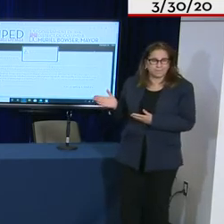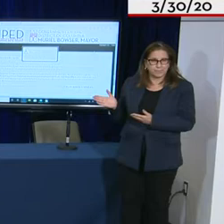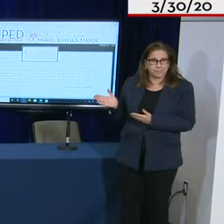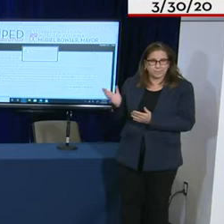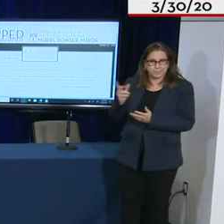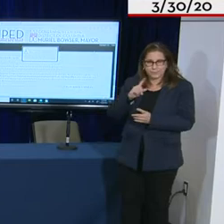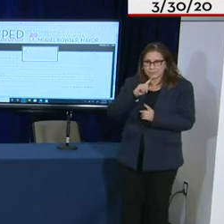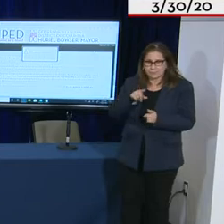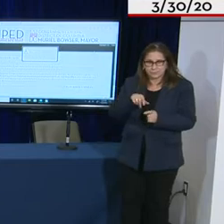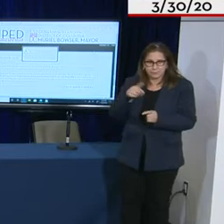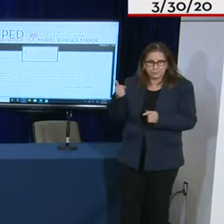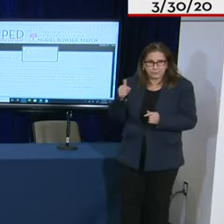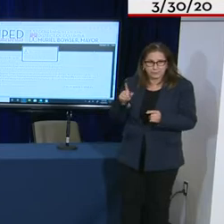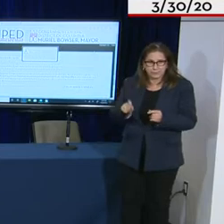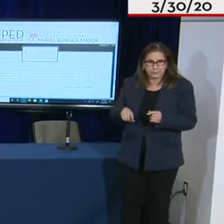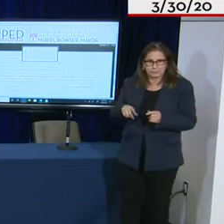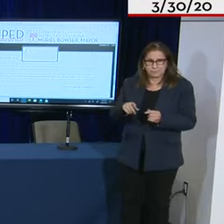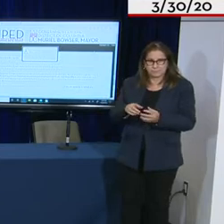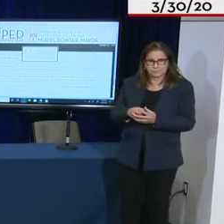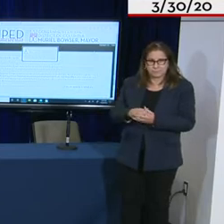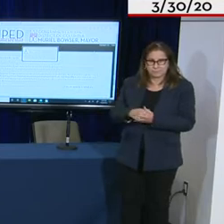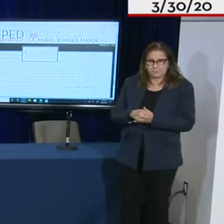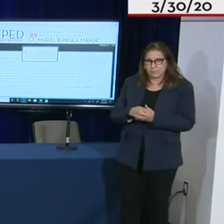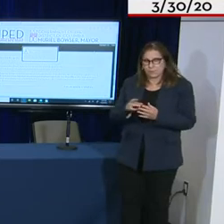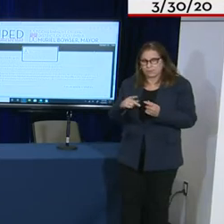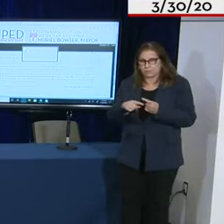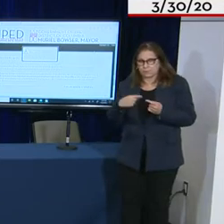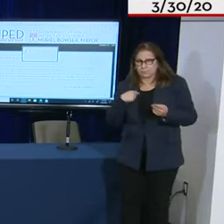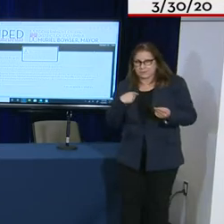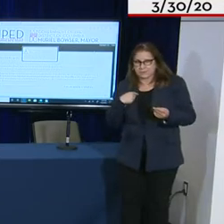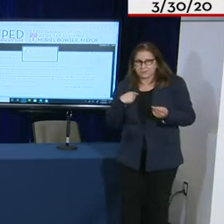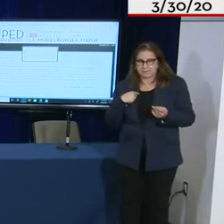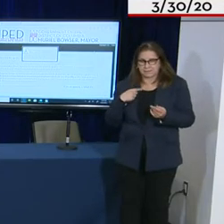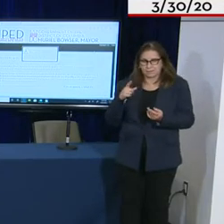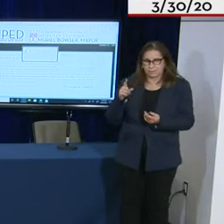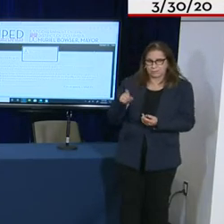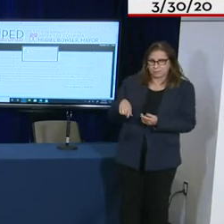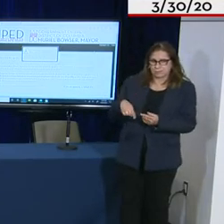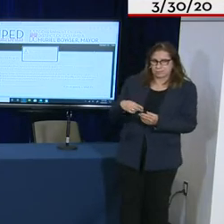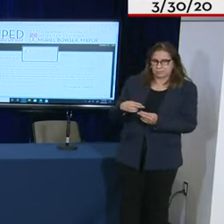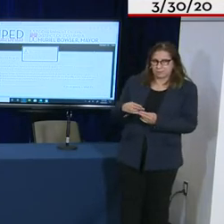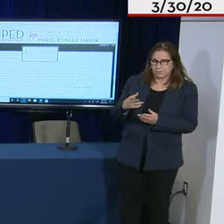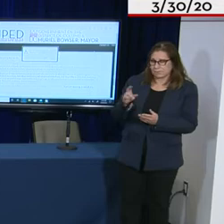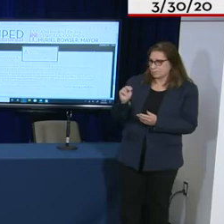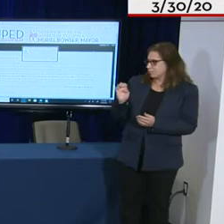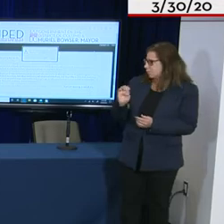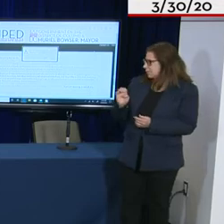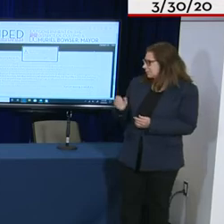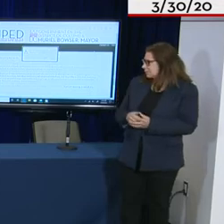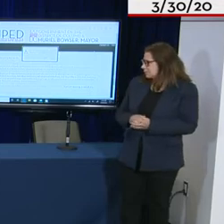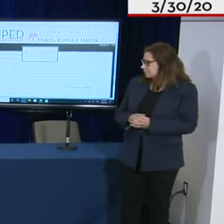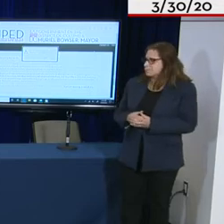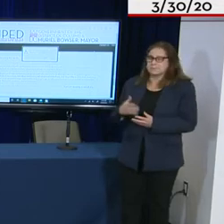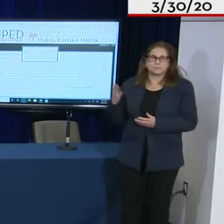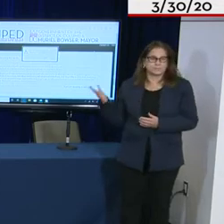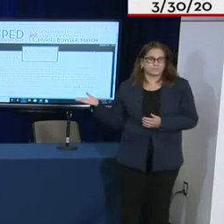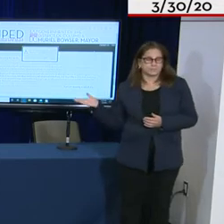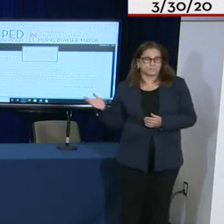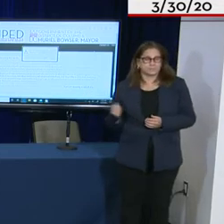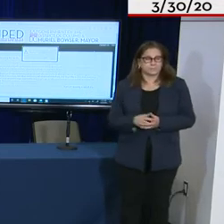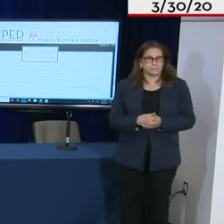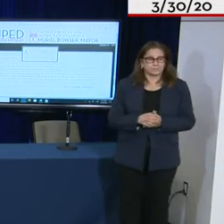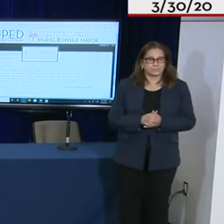Director Whitfield has provided to me or questions that you receive live. Okay. Thank you so much,